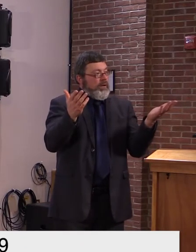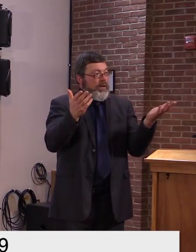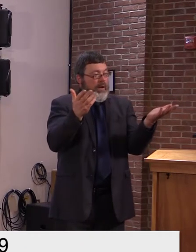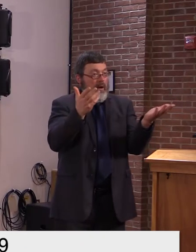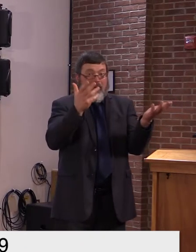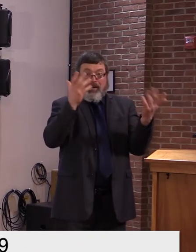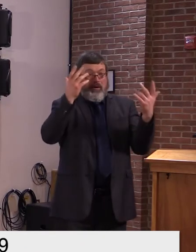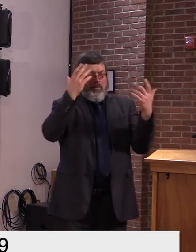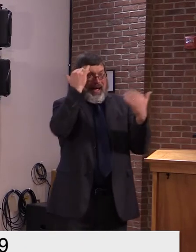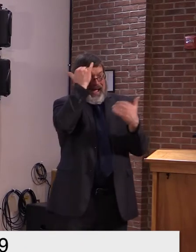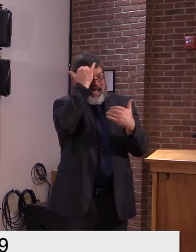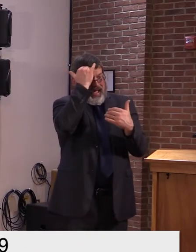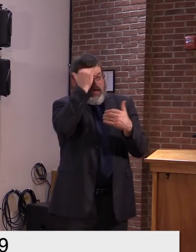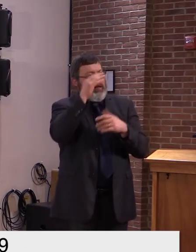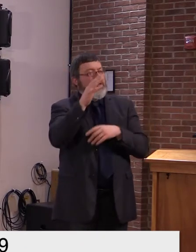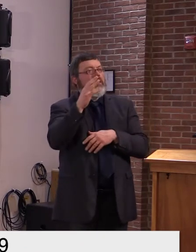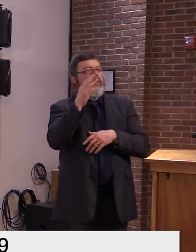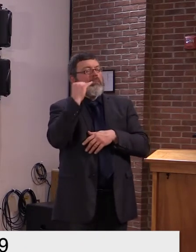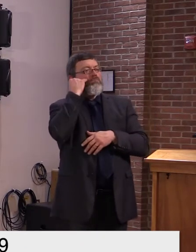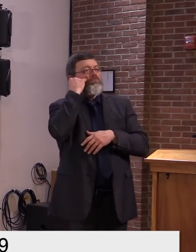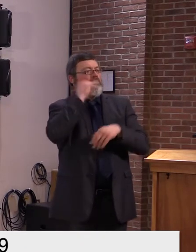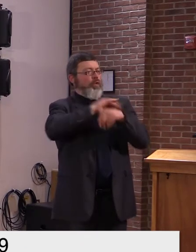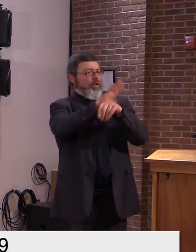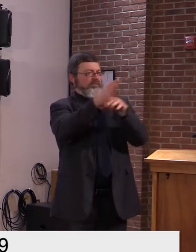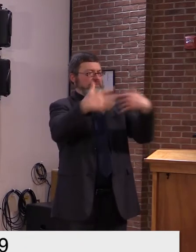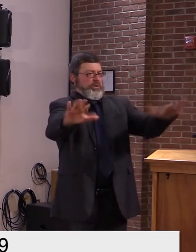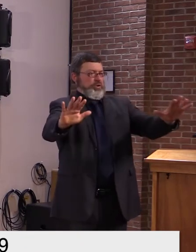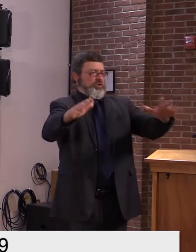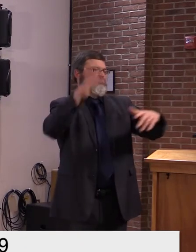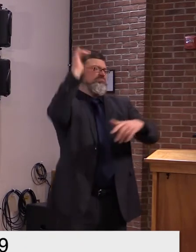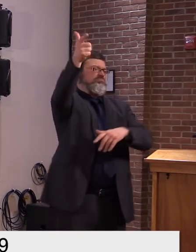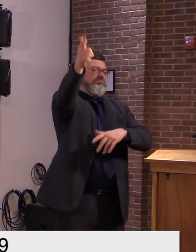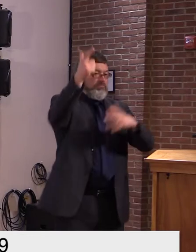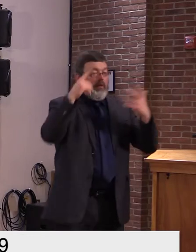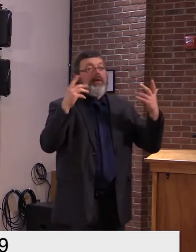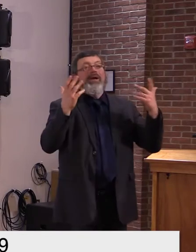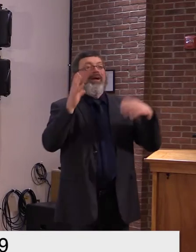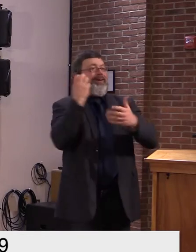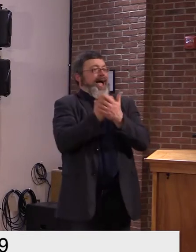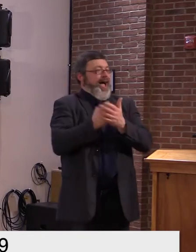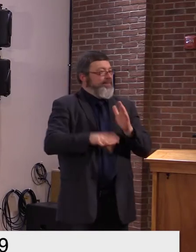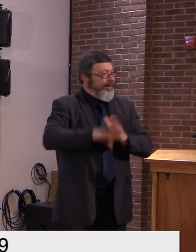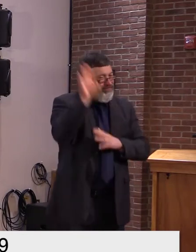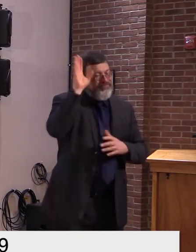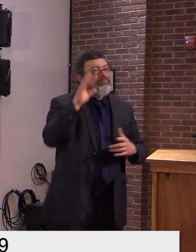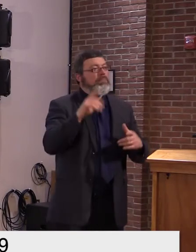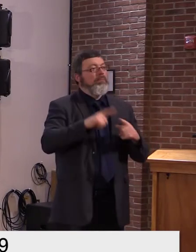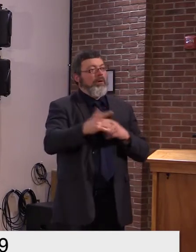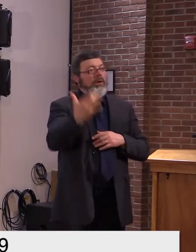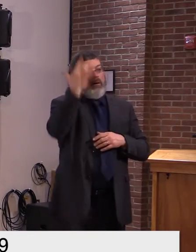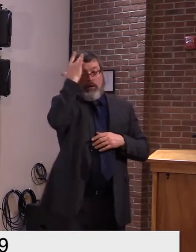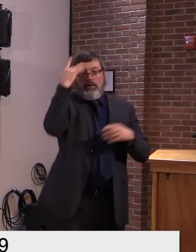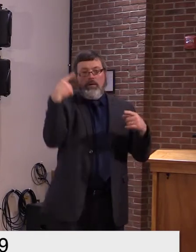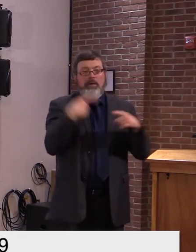universally. But we'll see. It's tough in the current climate in D.C.